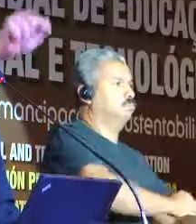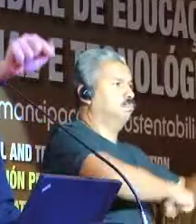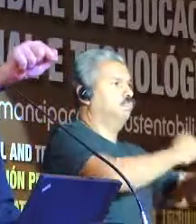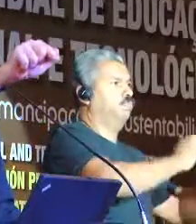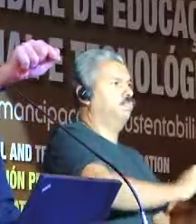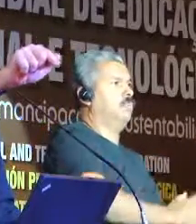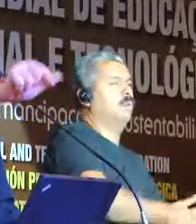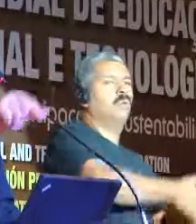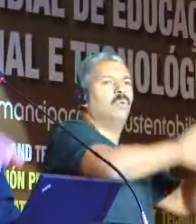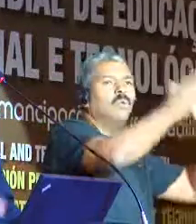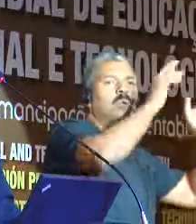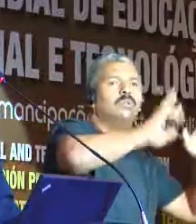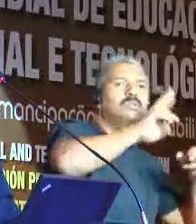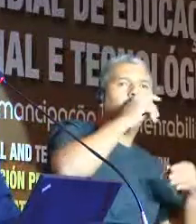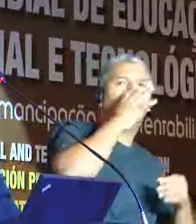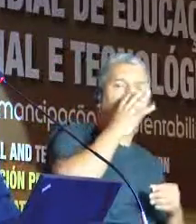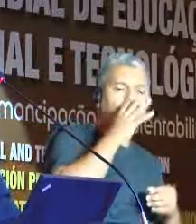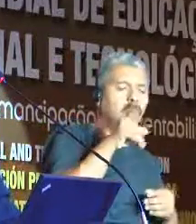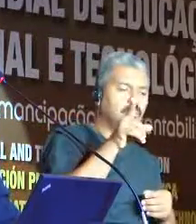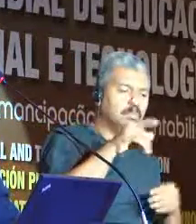be involved.